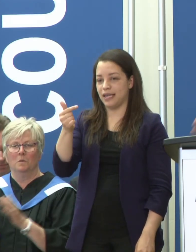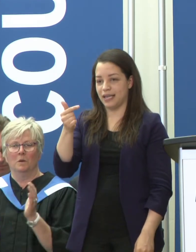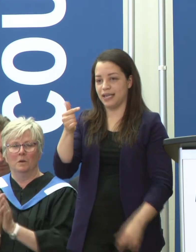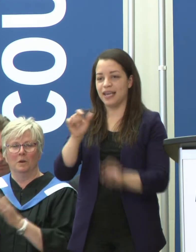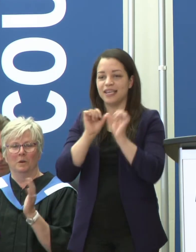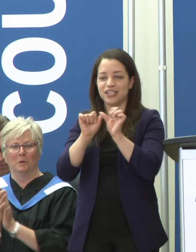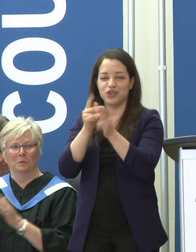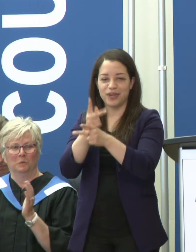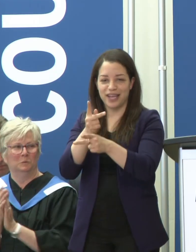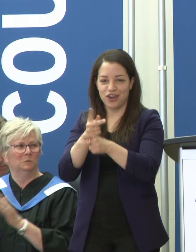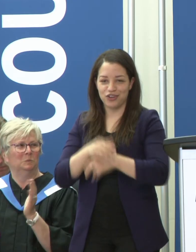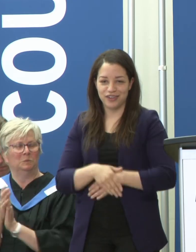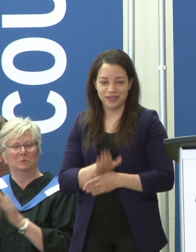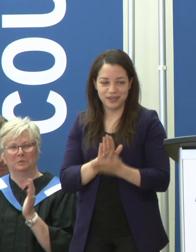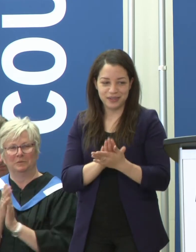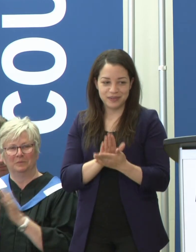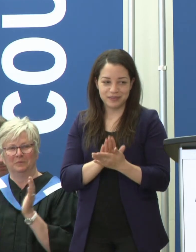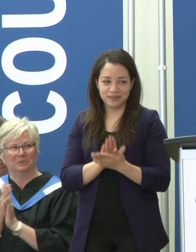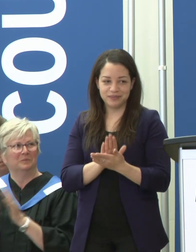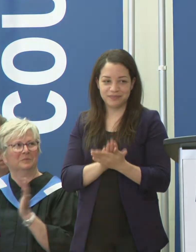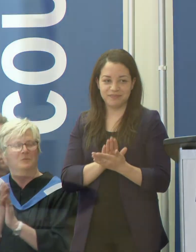Care.